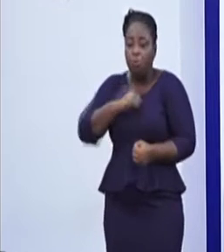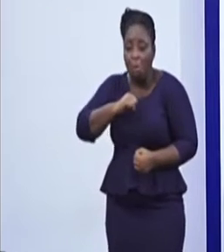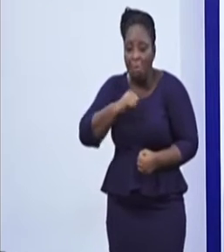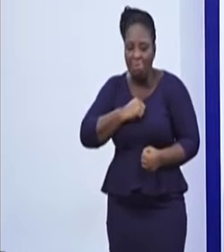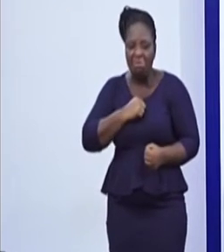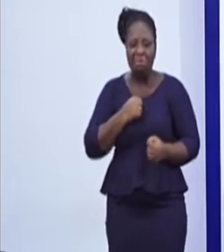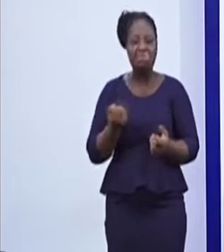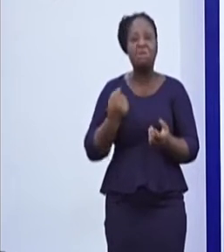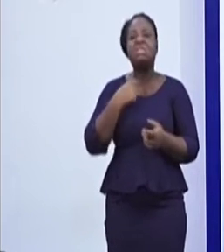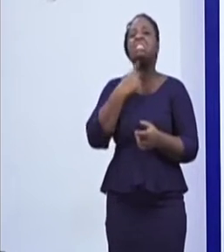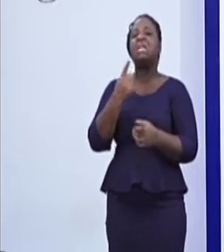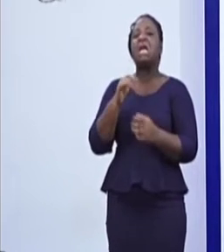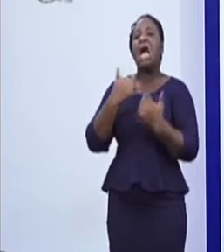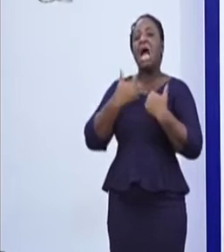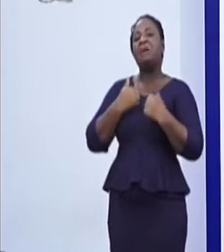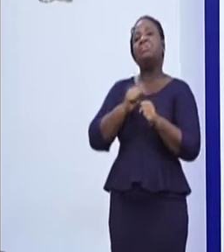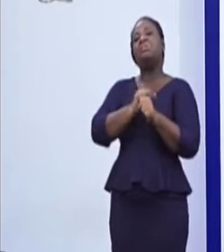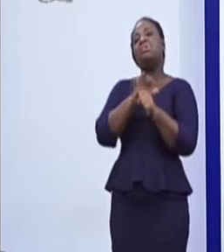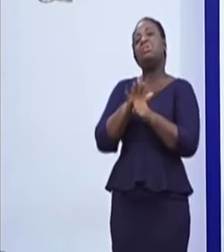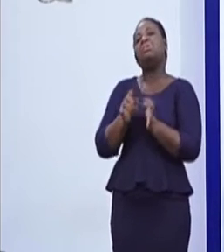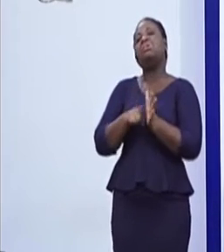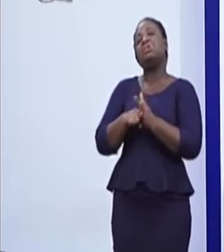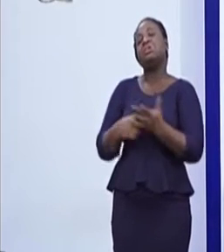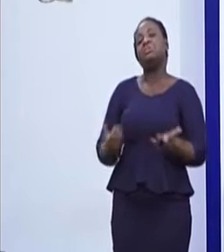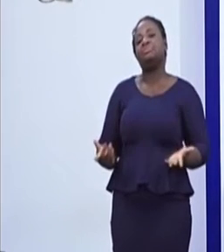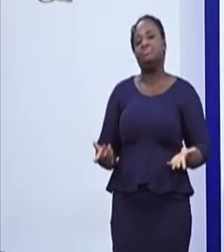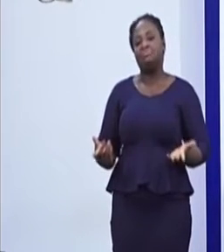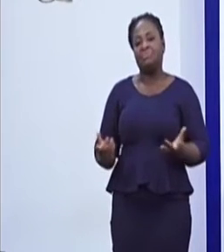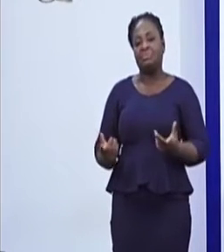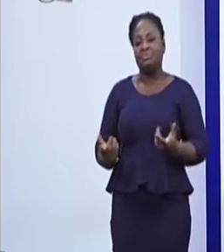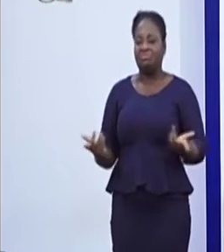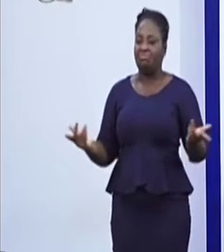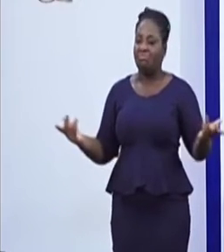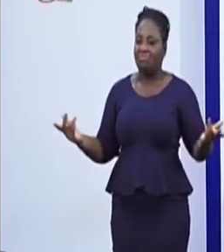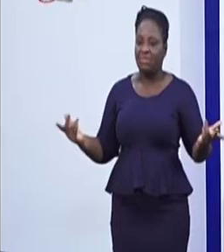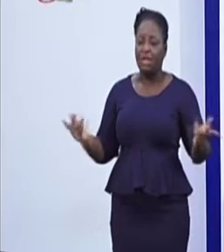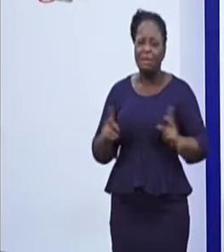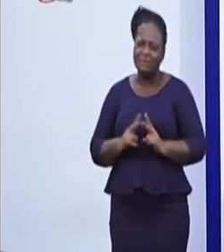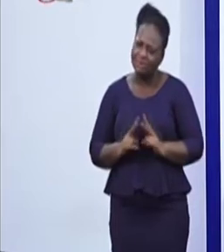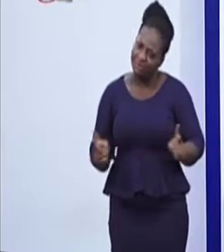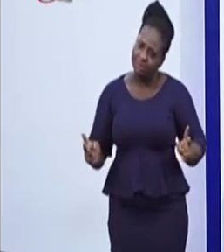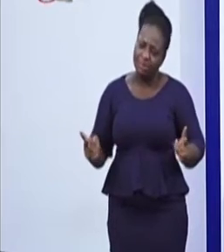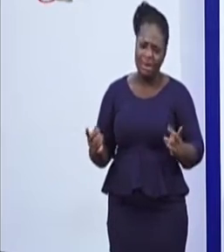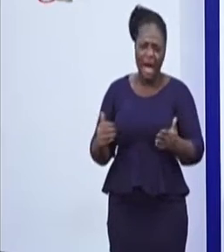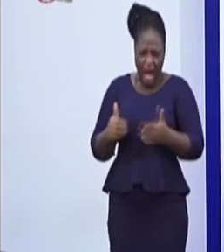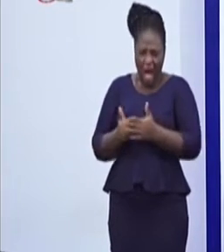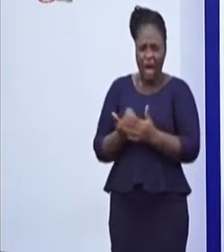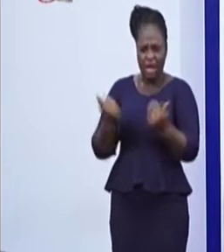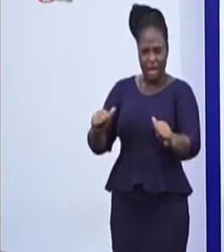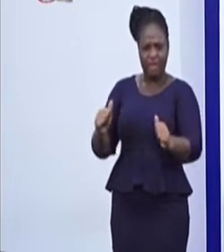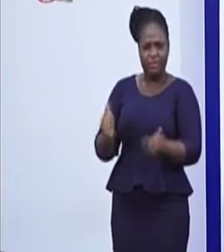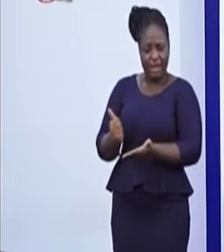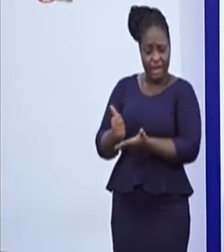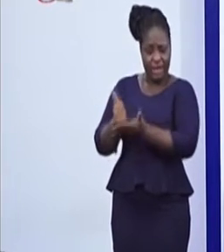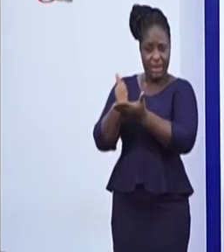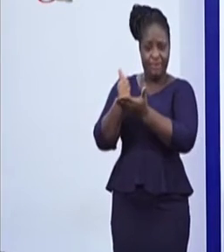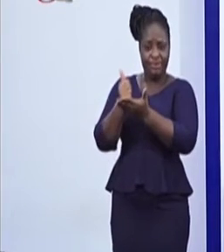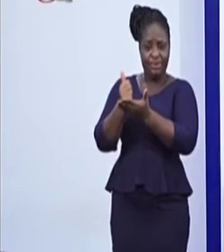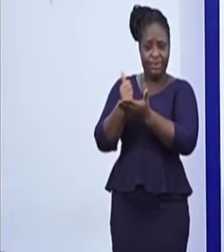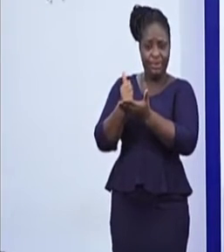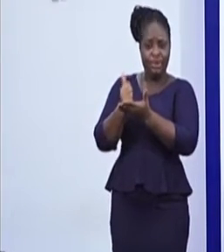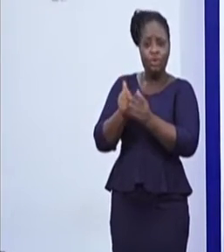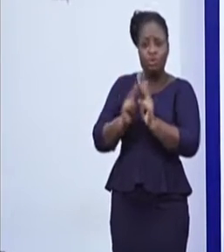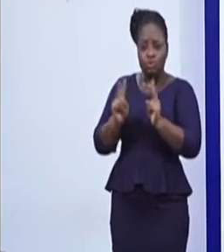with COVID-19. And once you have COVID-19, you'll be stigmatized. So how can we deal effectively